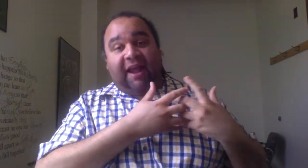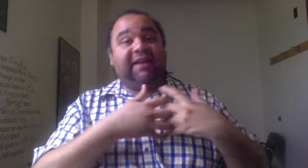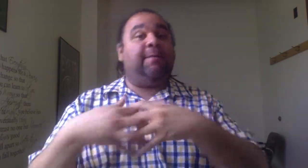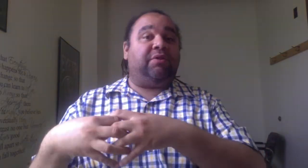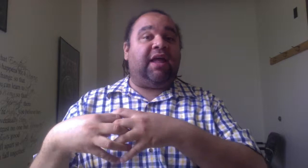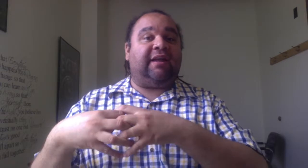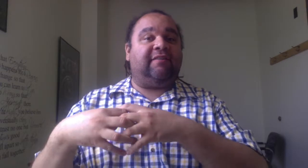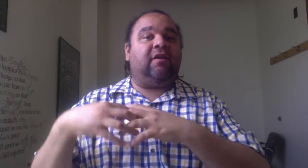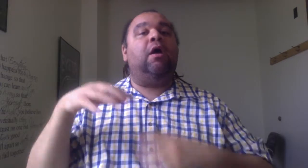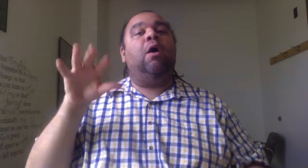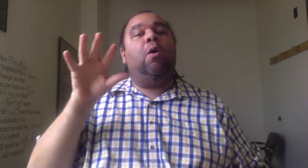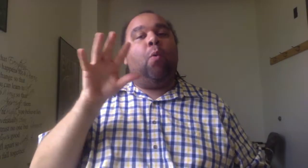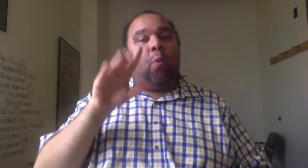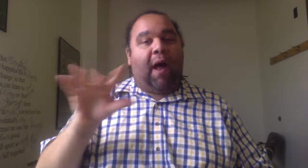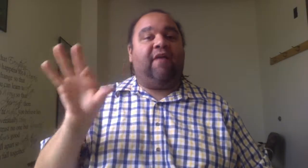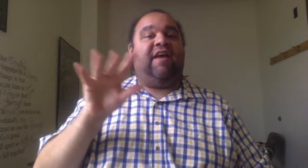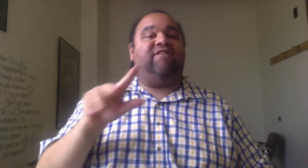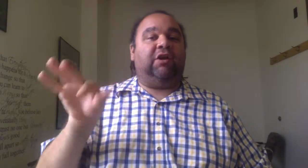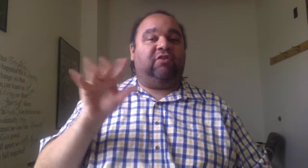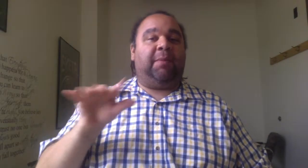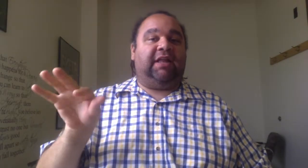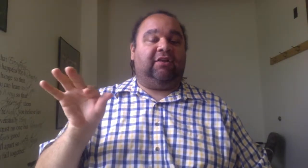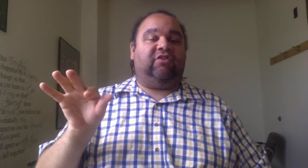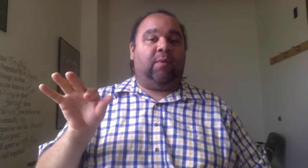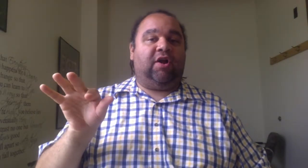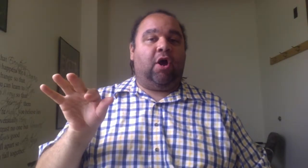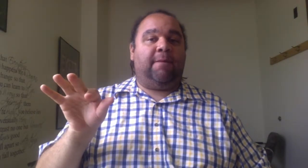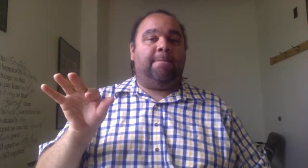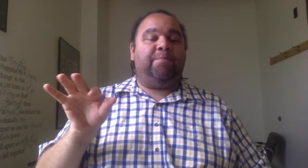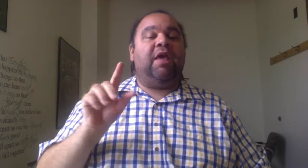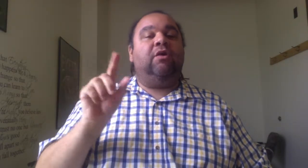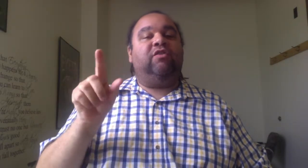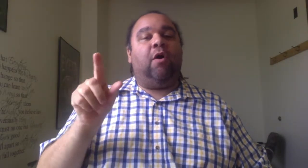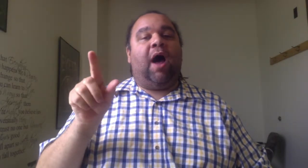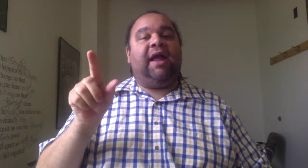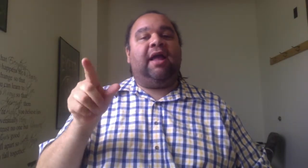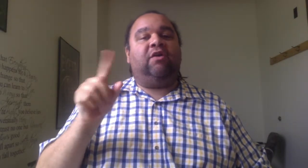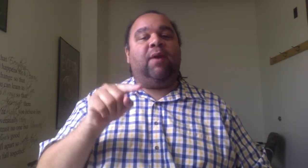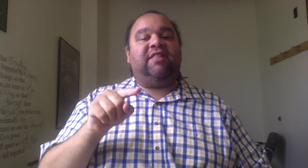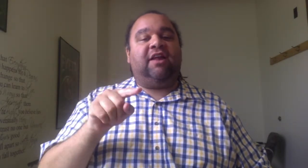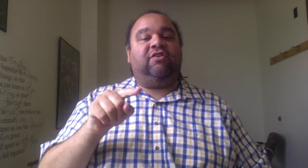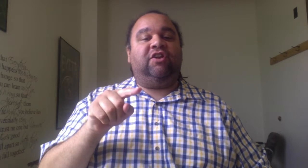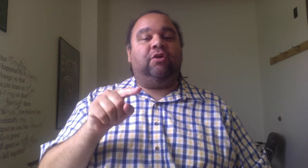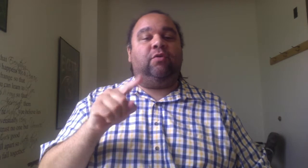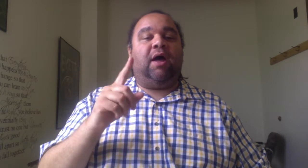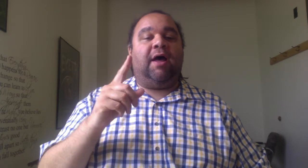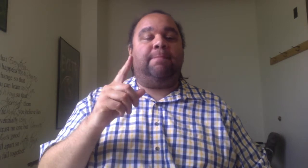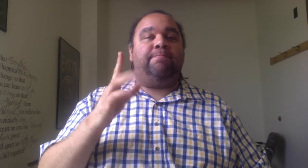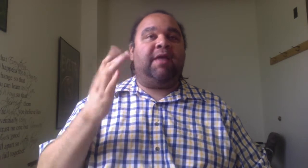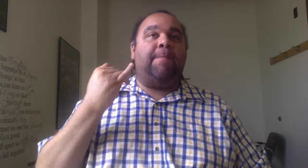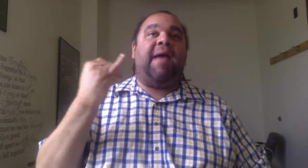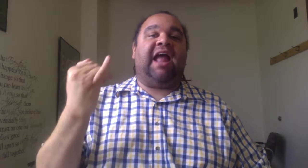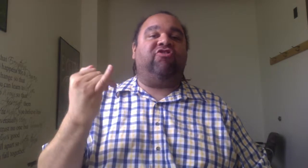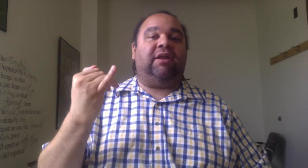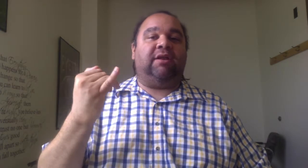taking place while that fingerspelling is going on. So I equate that to imagine, if